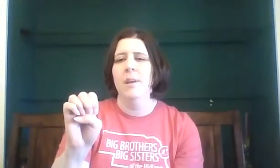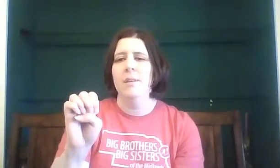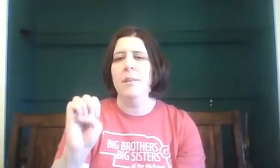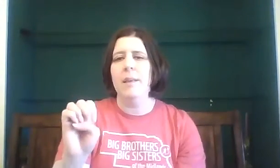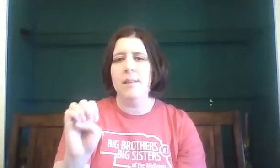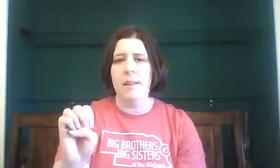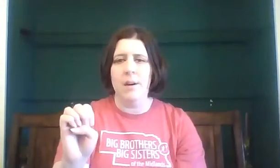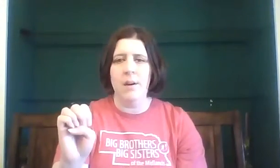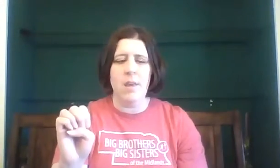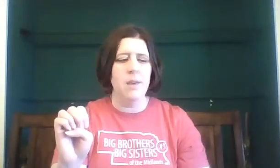So that's the letter E.